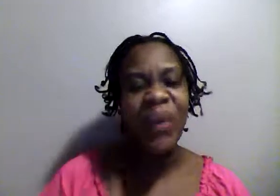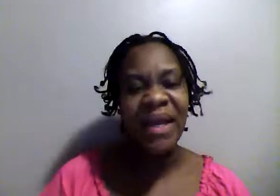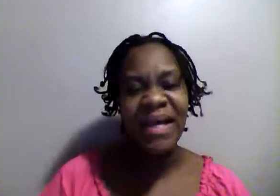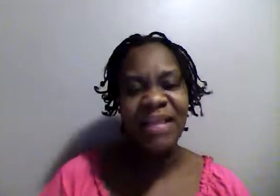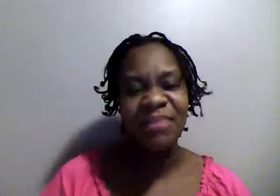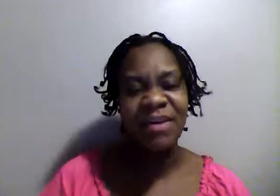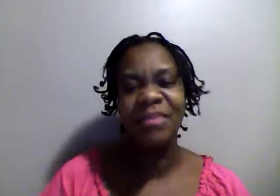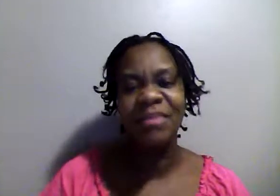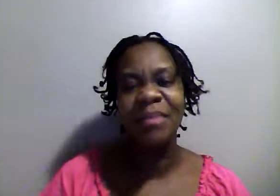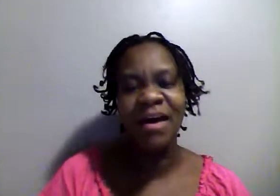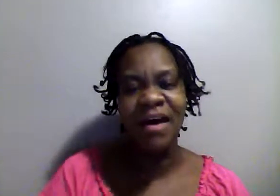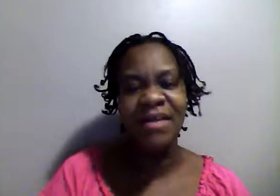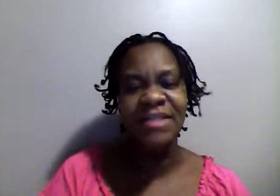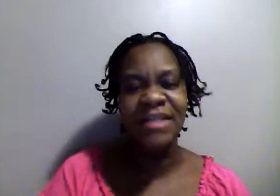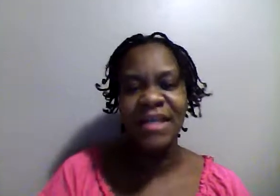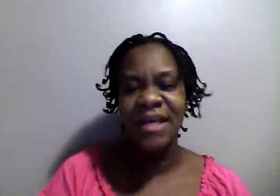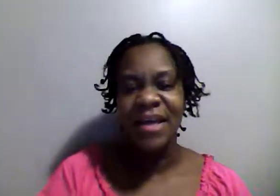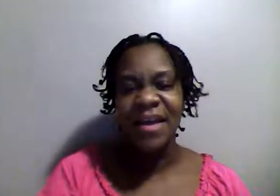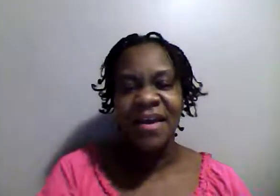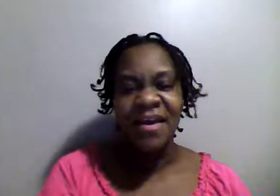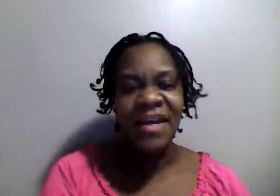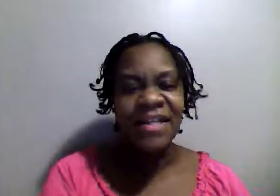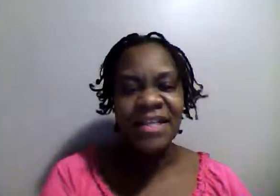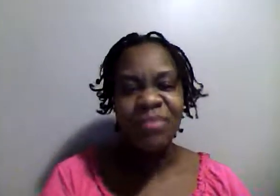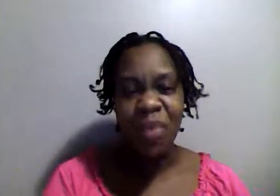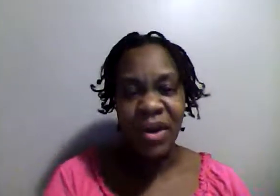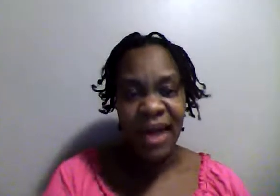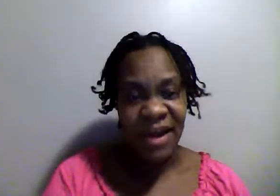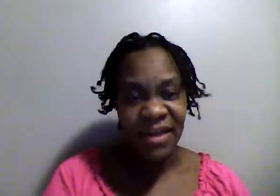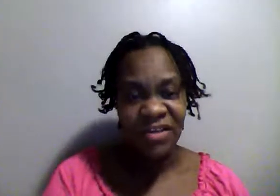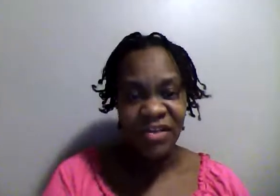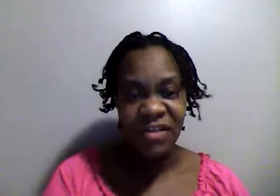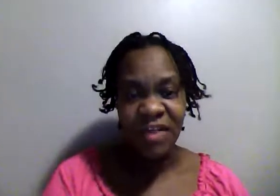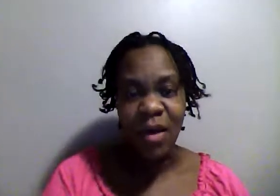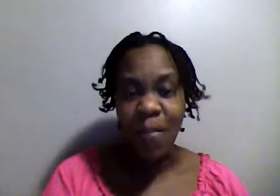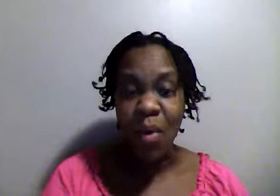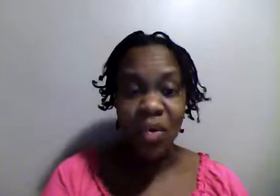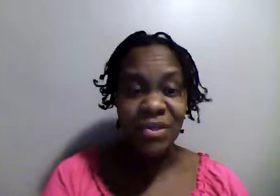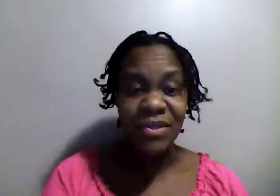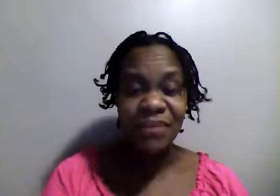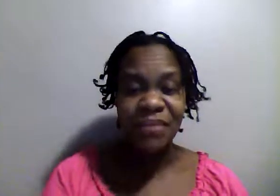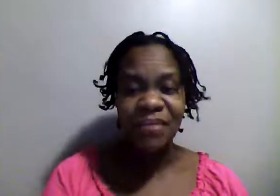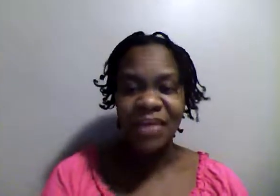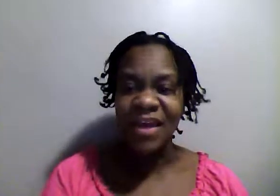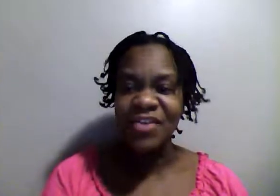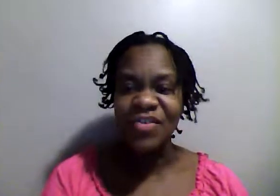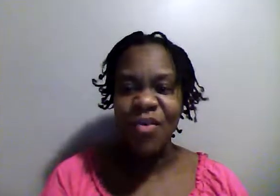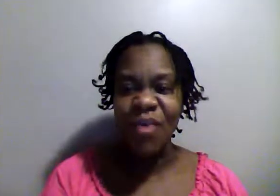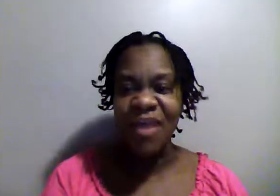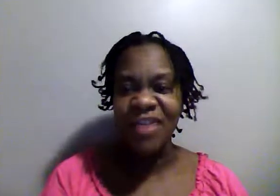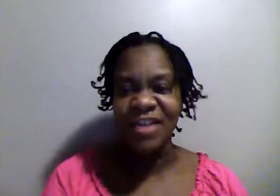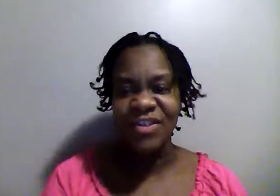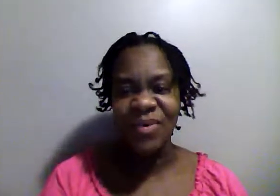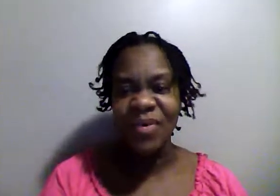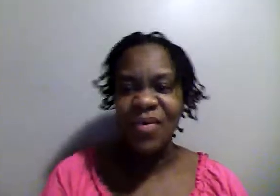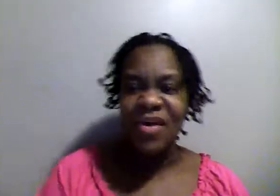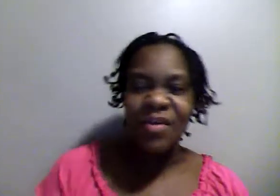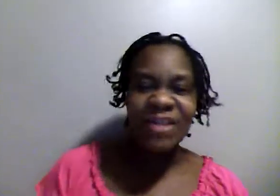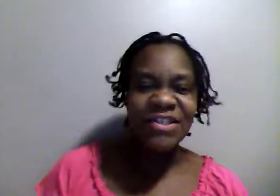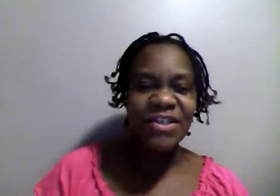as possible because it is more likely to develop mold, and you don't want that. So once your